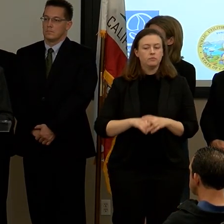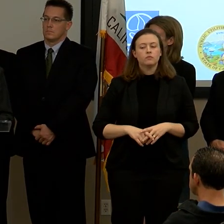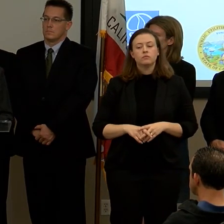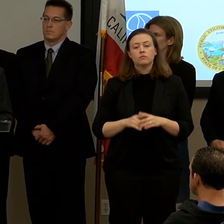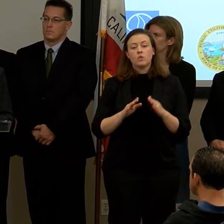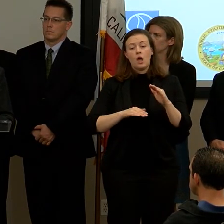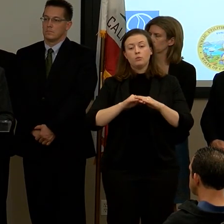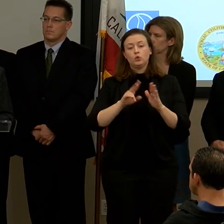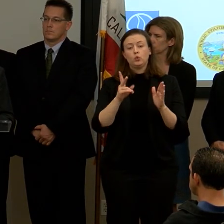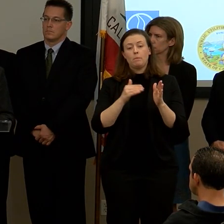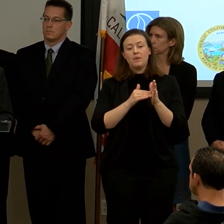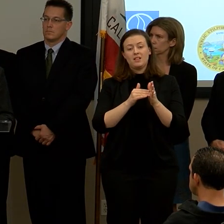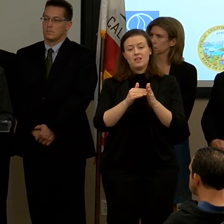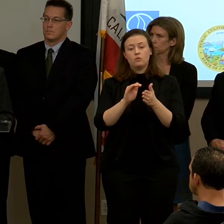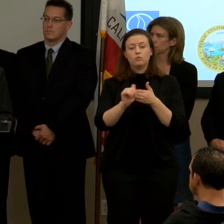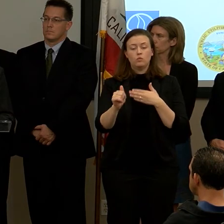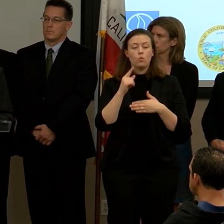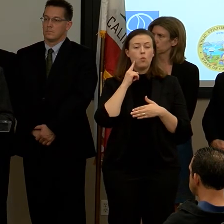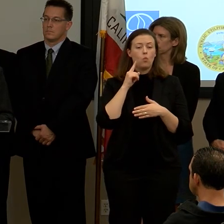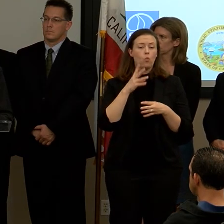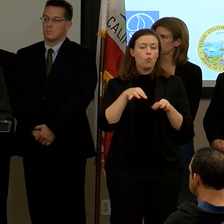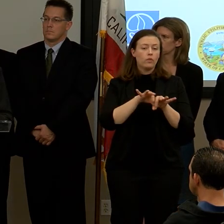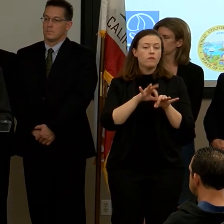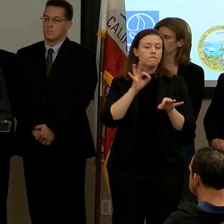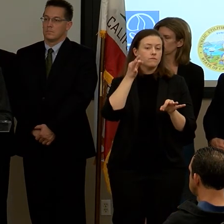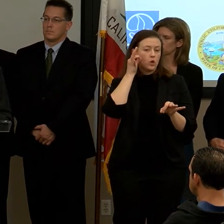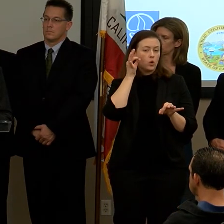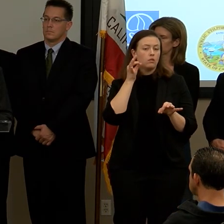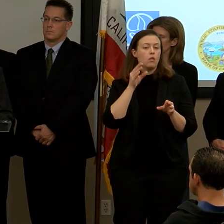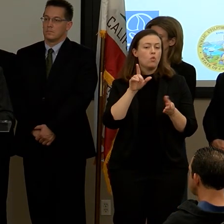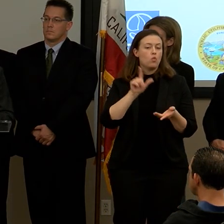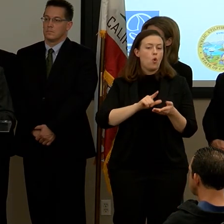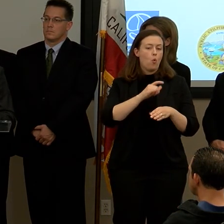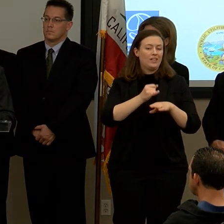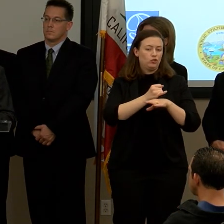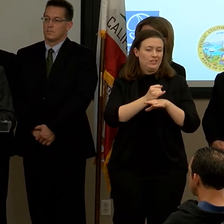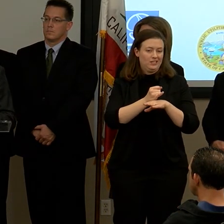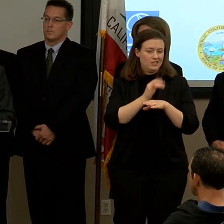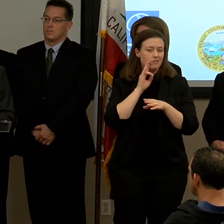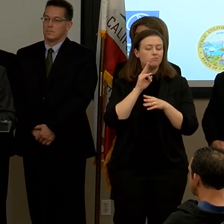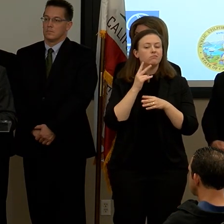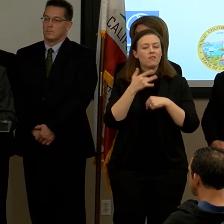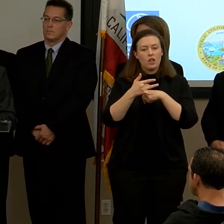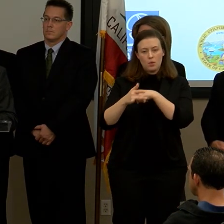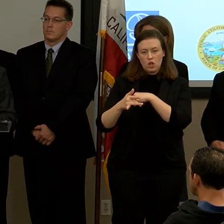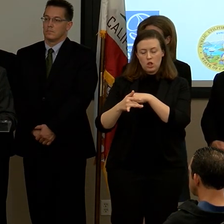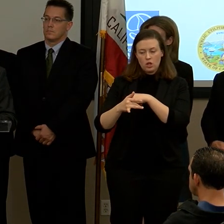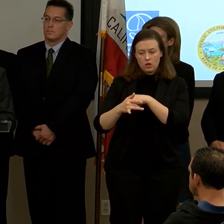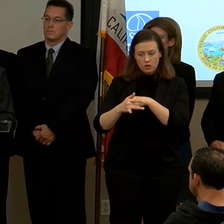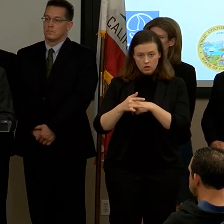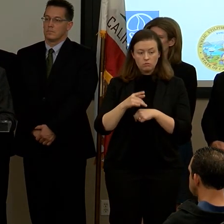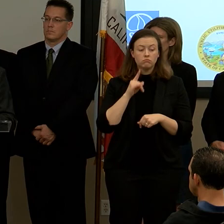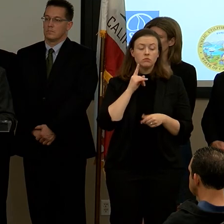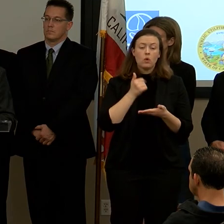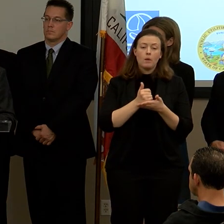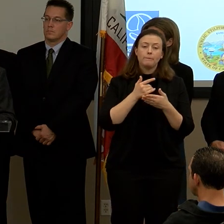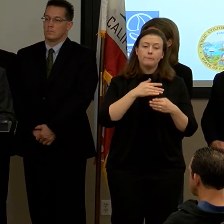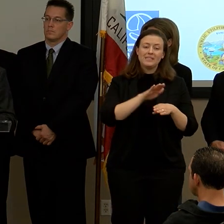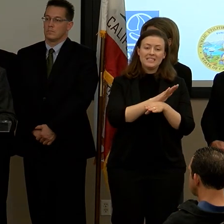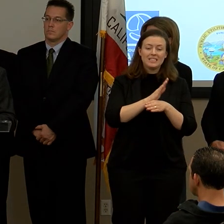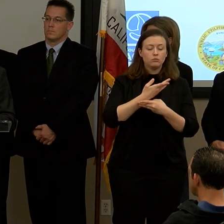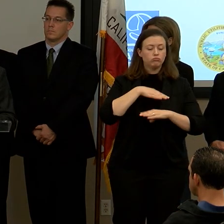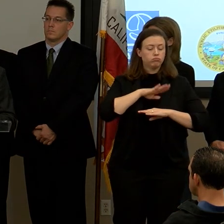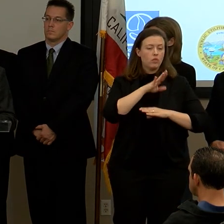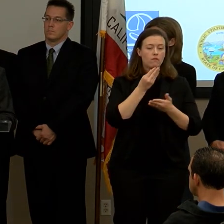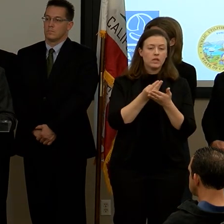low-interest federal loans are now being offered by the SBA. These loans will help businesses meet financial obligations